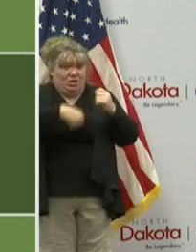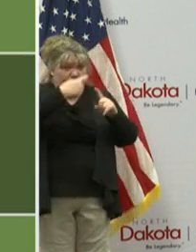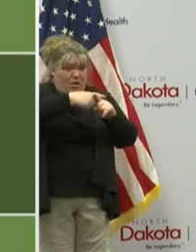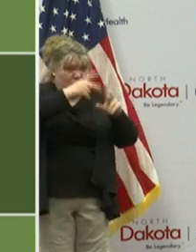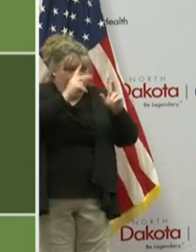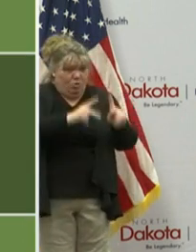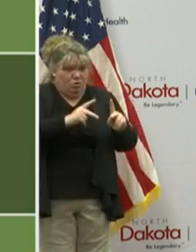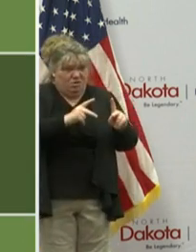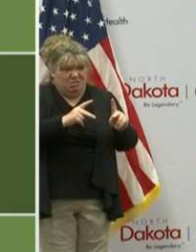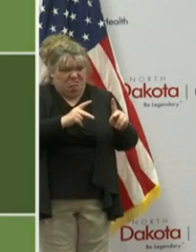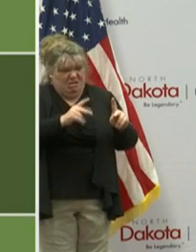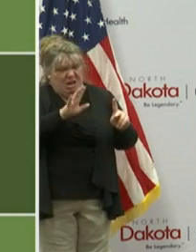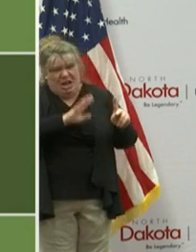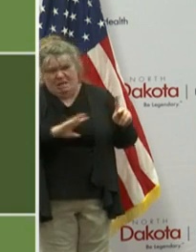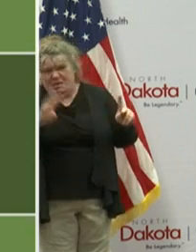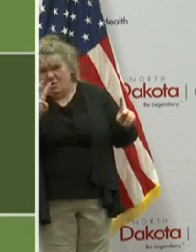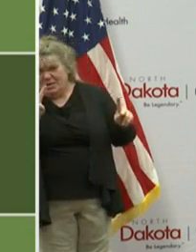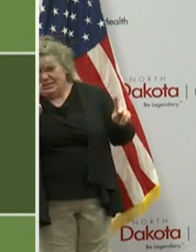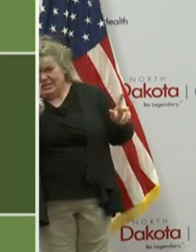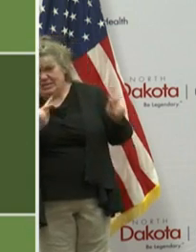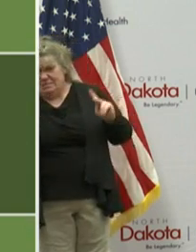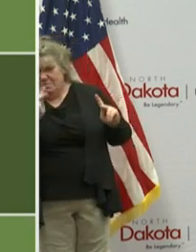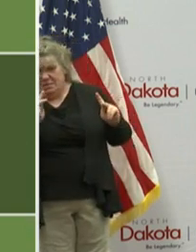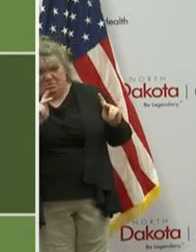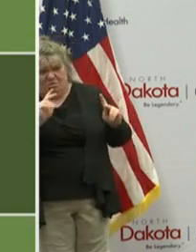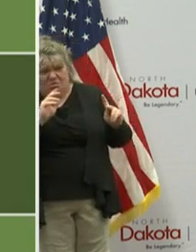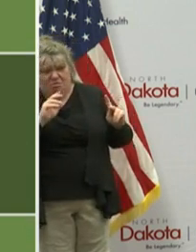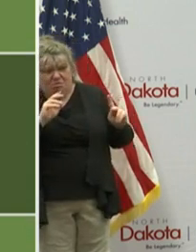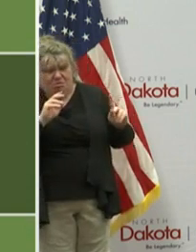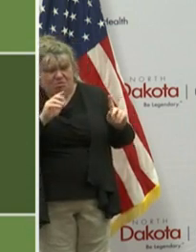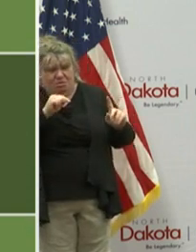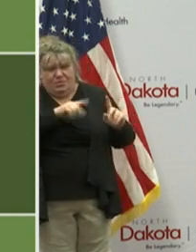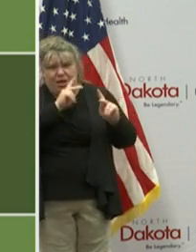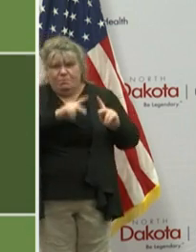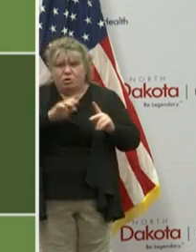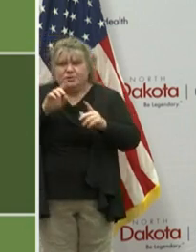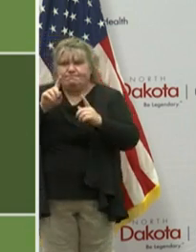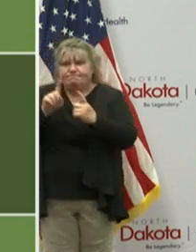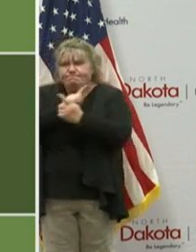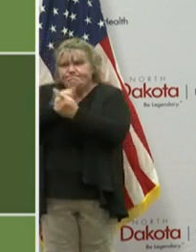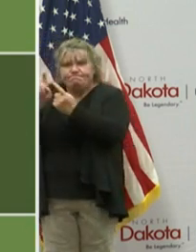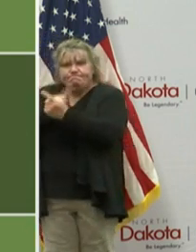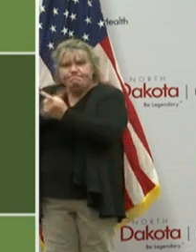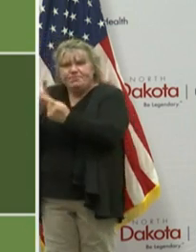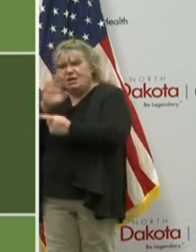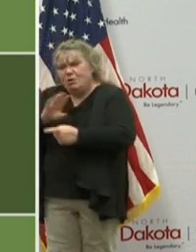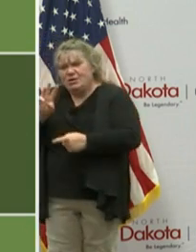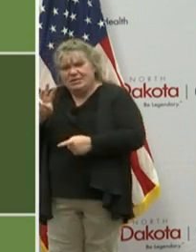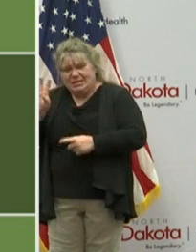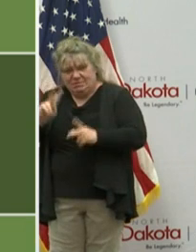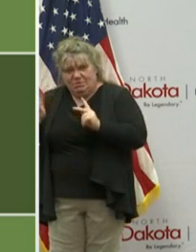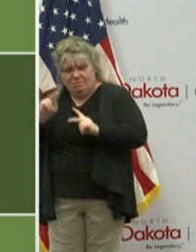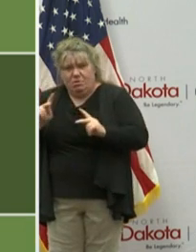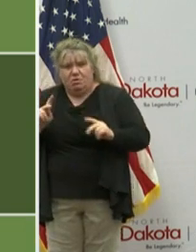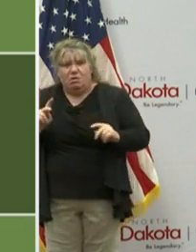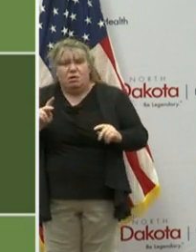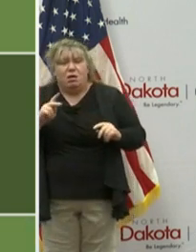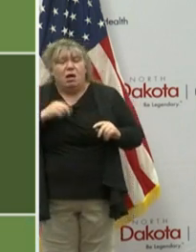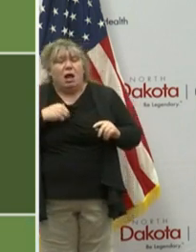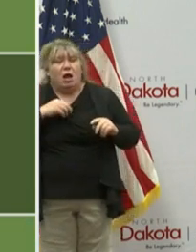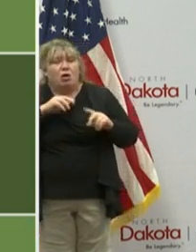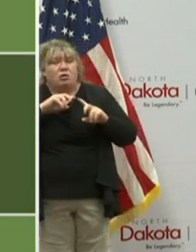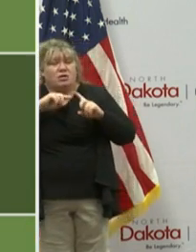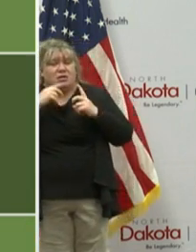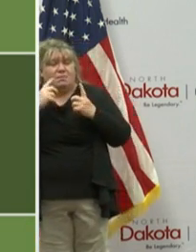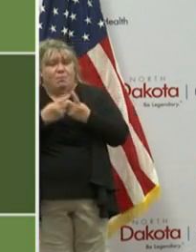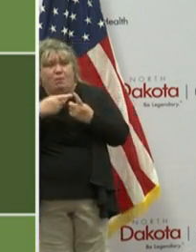be on average about 6 contacts that the public health and our caseworkers